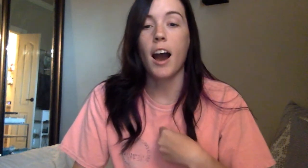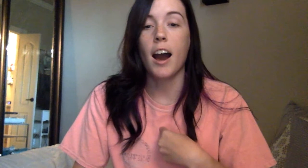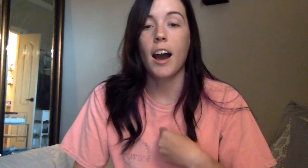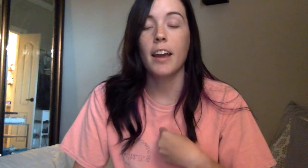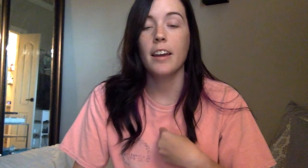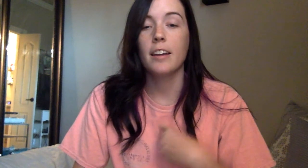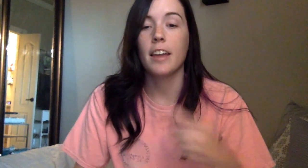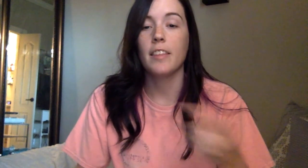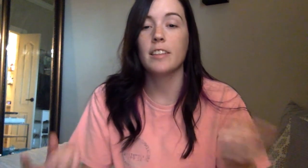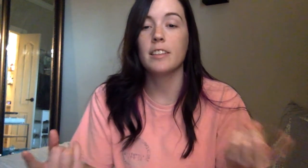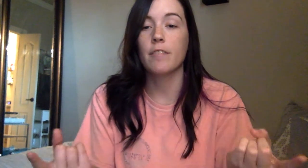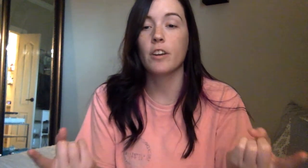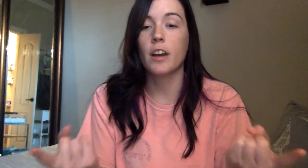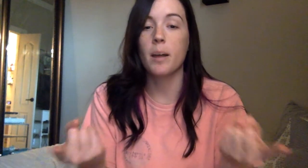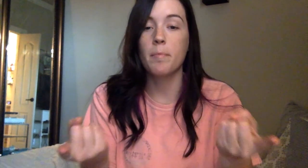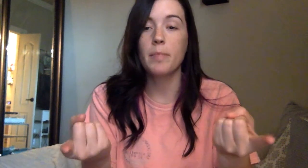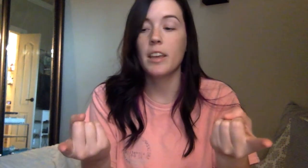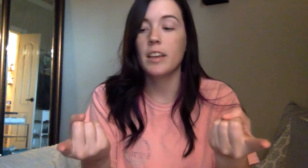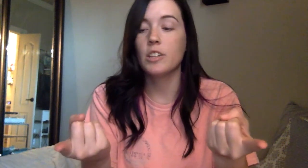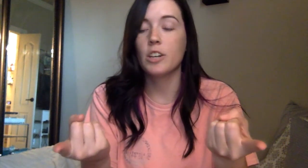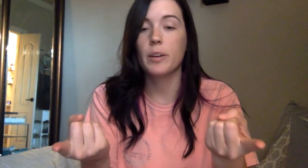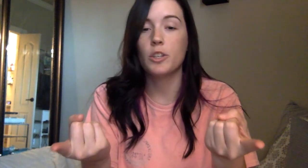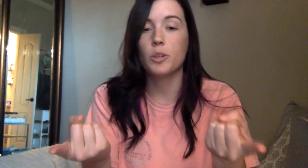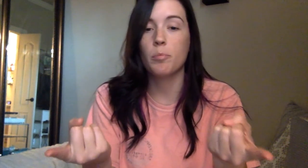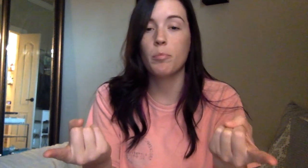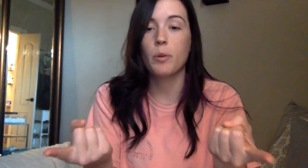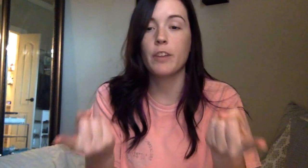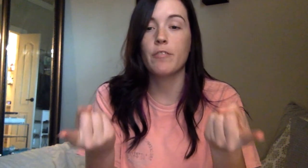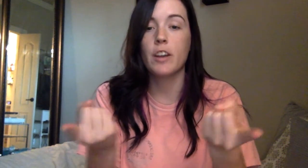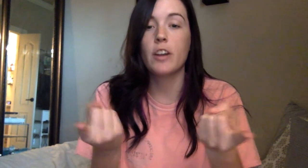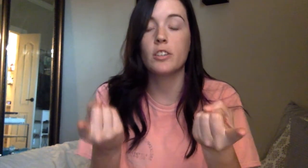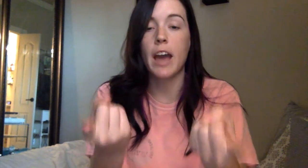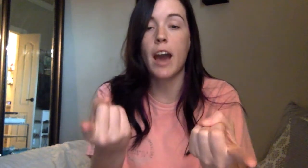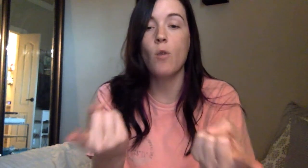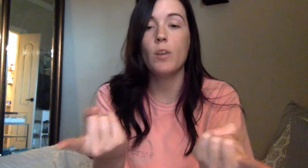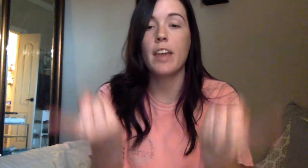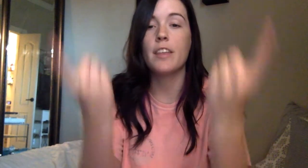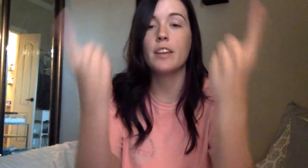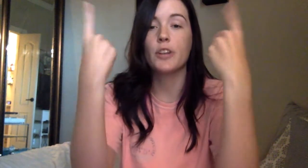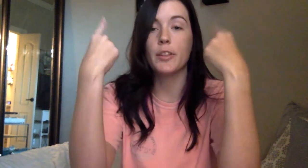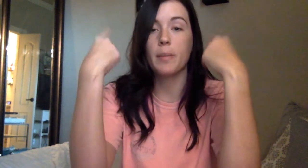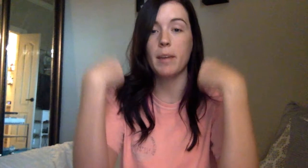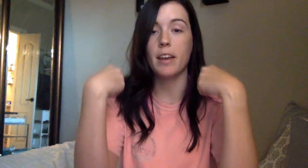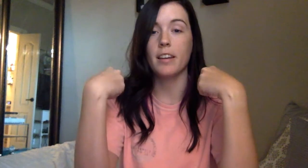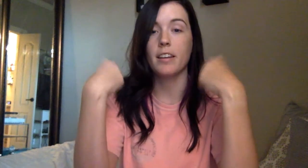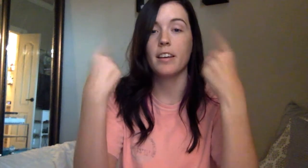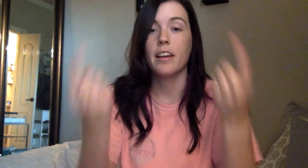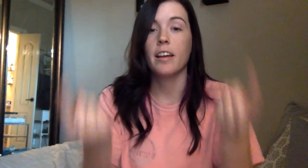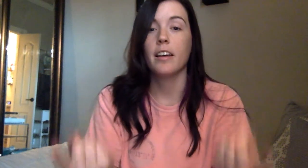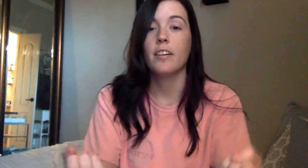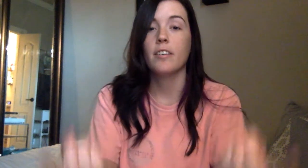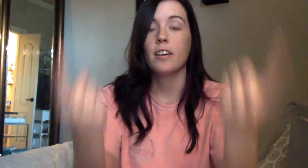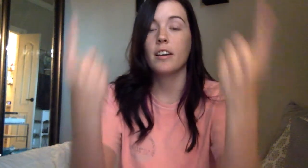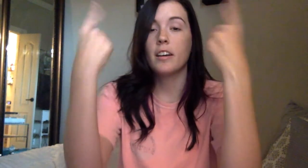I, and then the sign for come is you're going to point your fingers out and then turn them in.